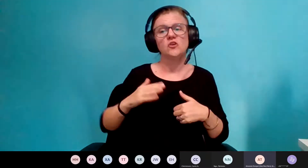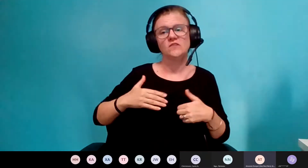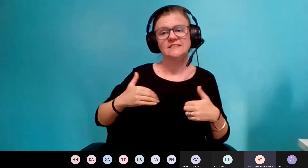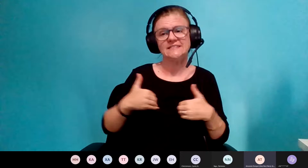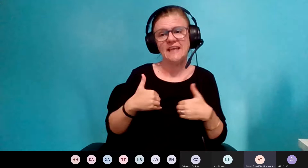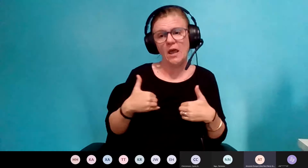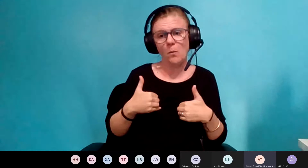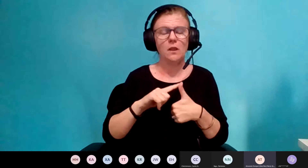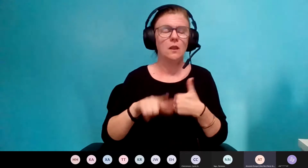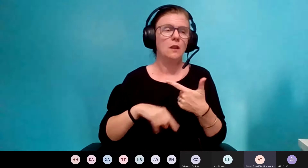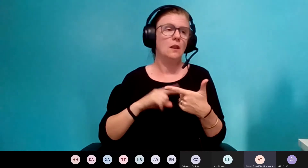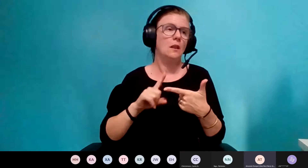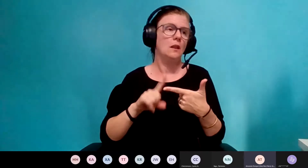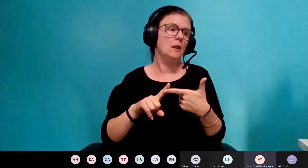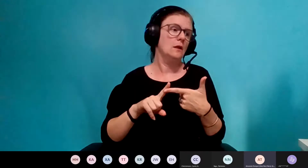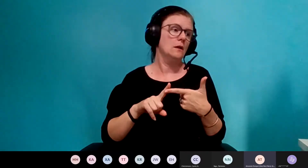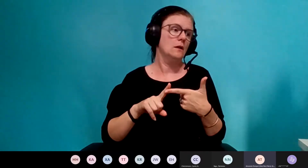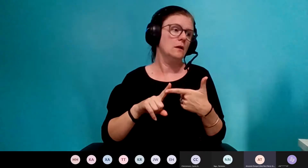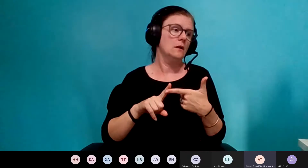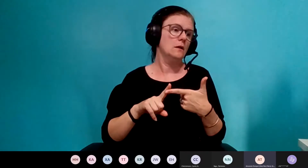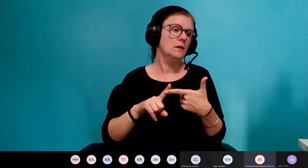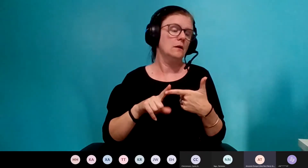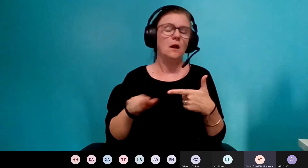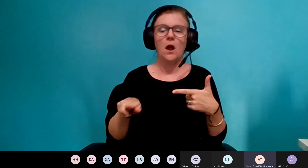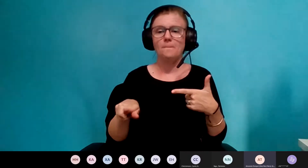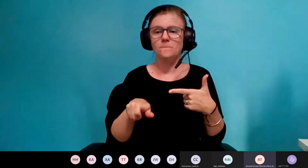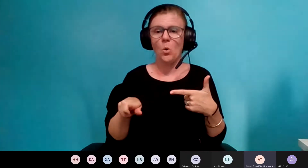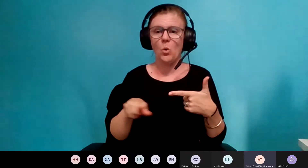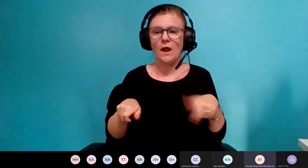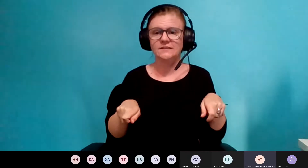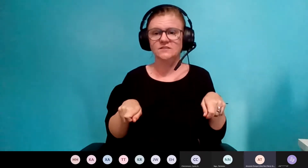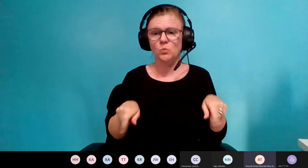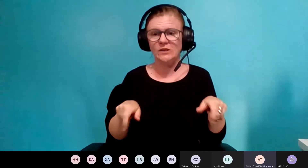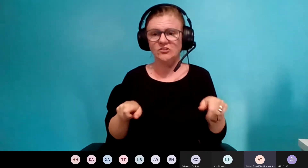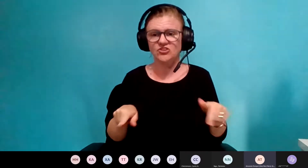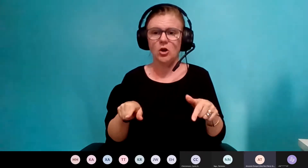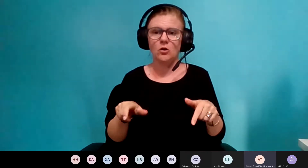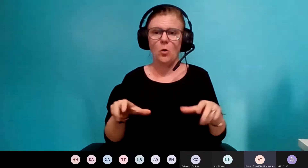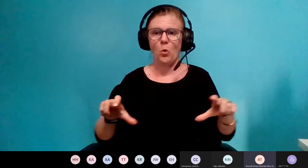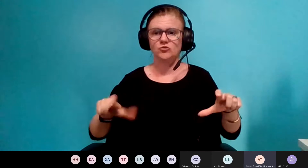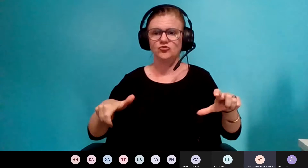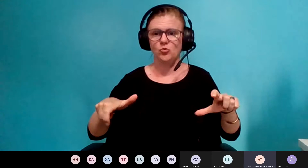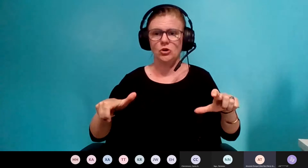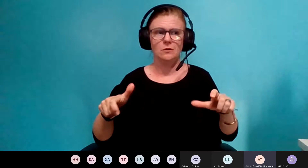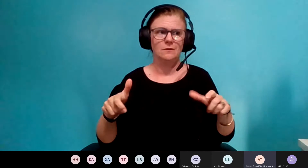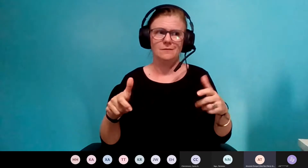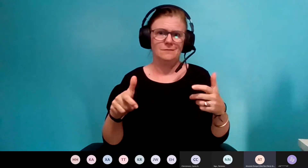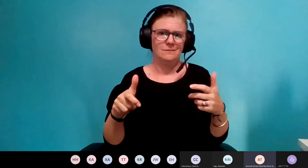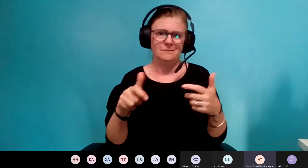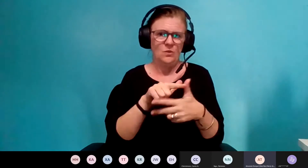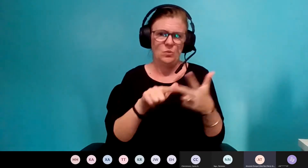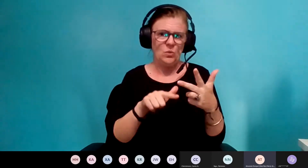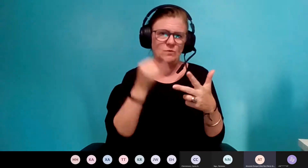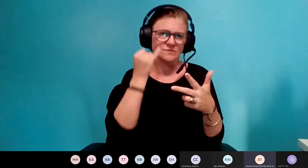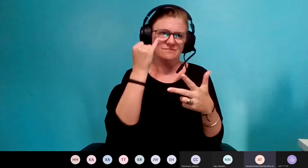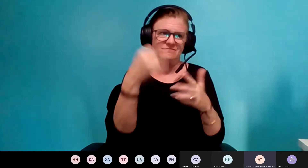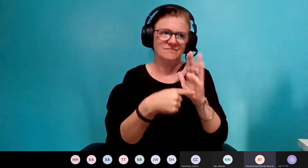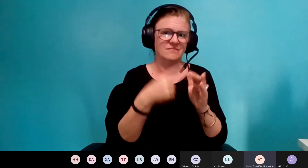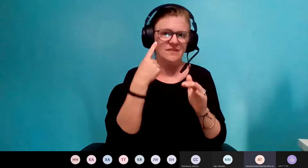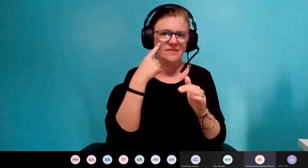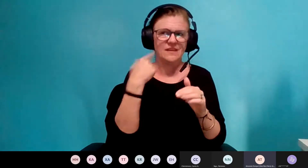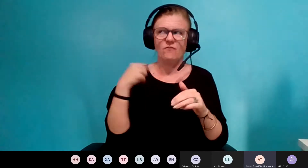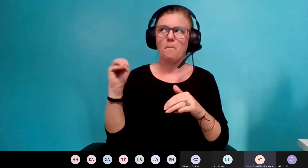and someone using a motorized wheelchair or scooter at the same time. That's the examples that come to mind when I think of